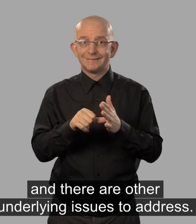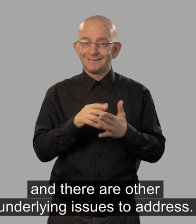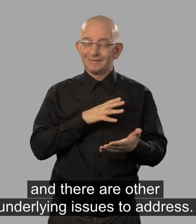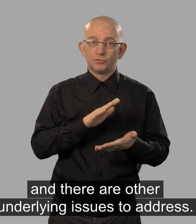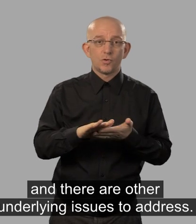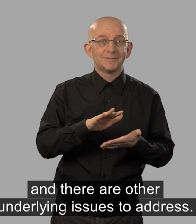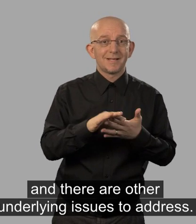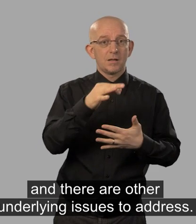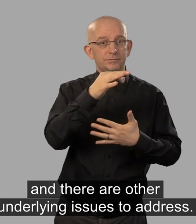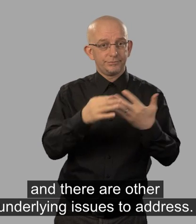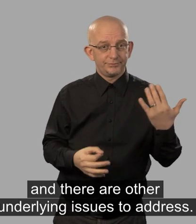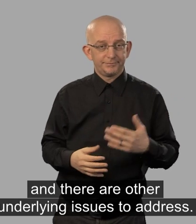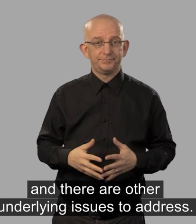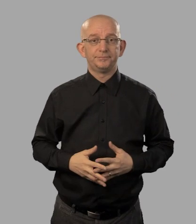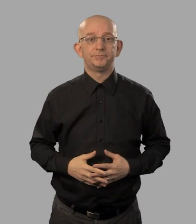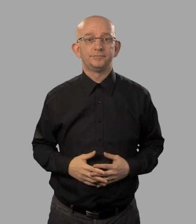are other underlying issues to address.